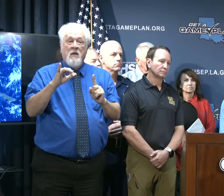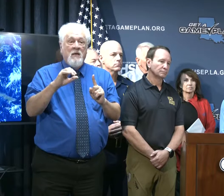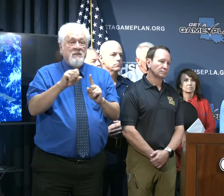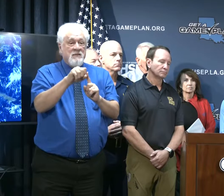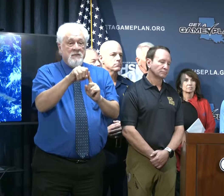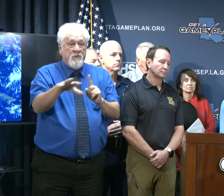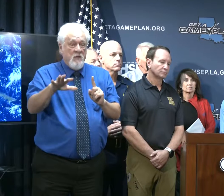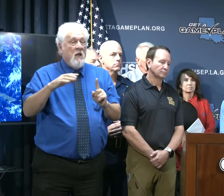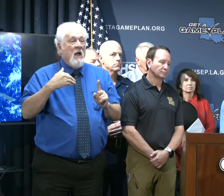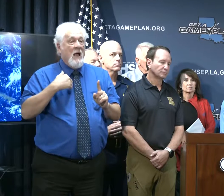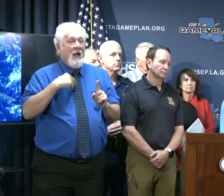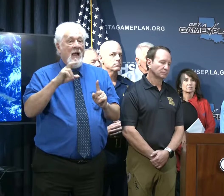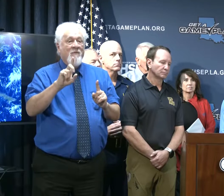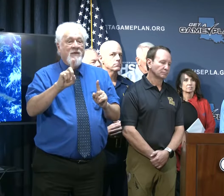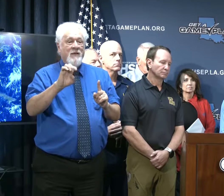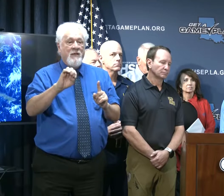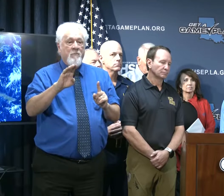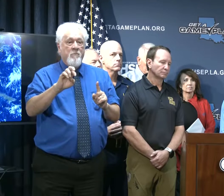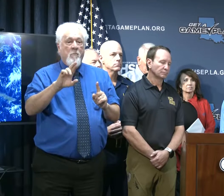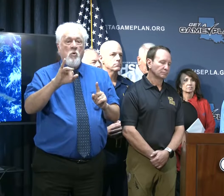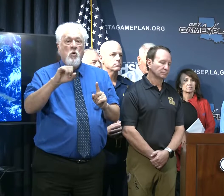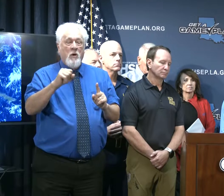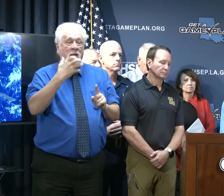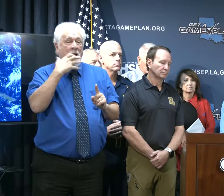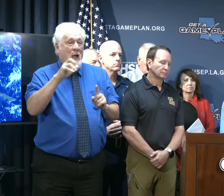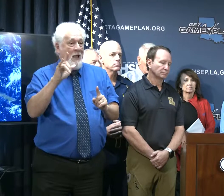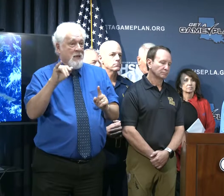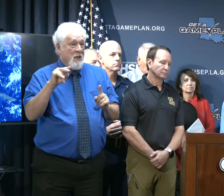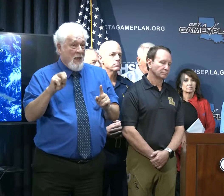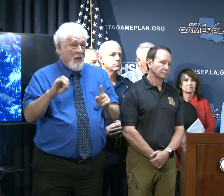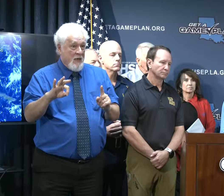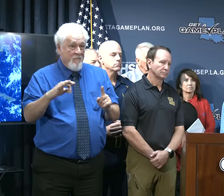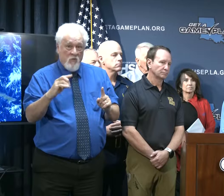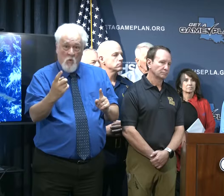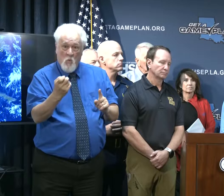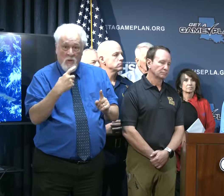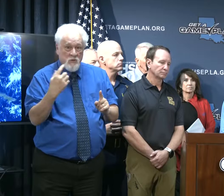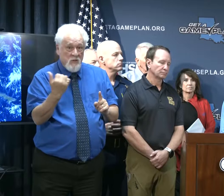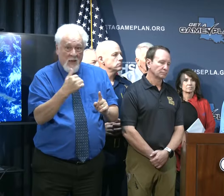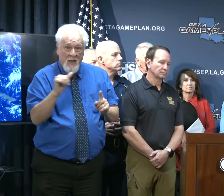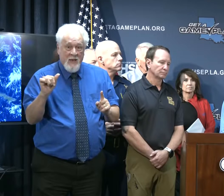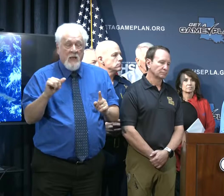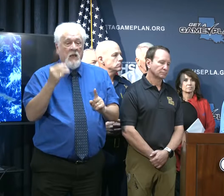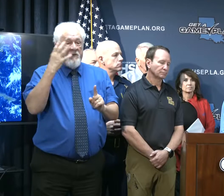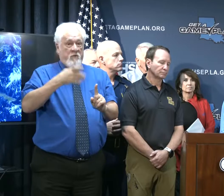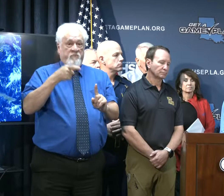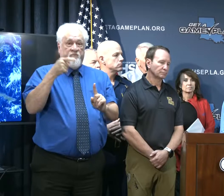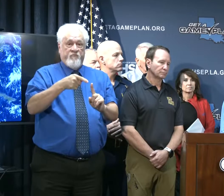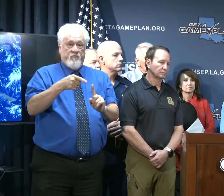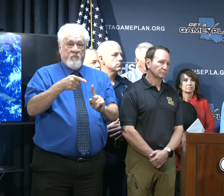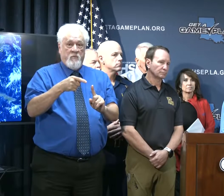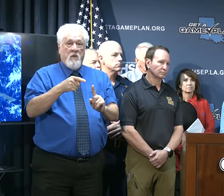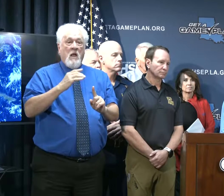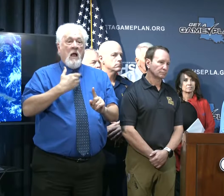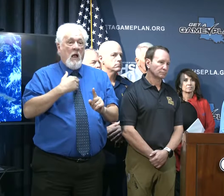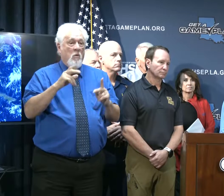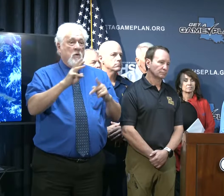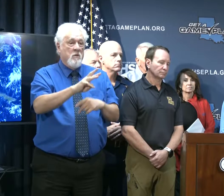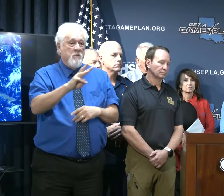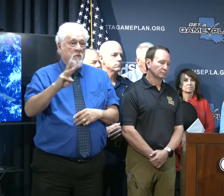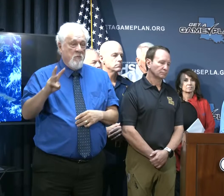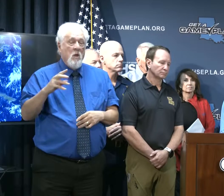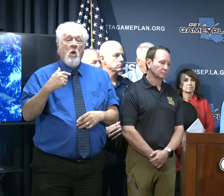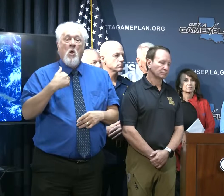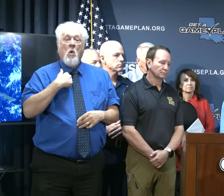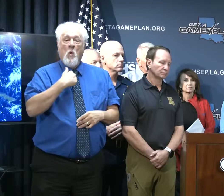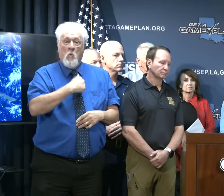also have our debris hotline. So if there's any of those questions, that information will be available on our site, and